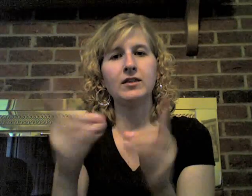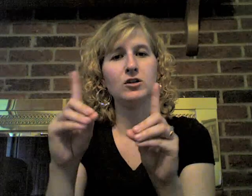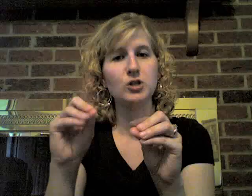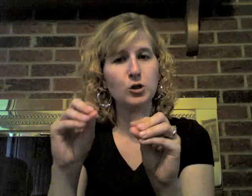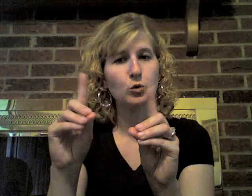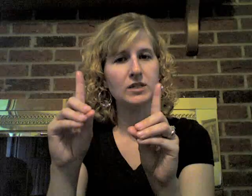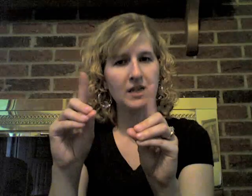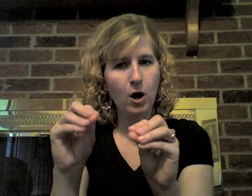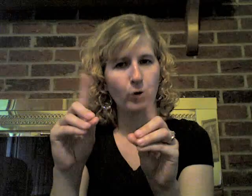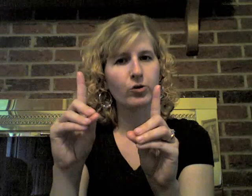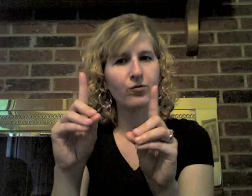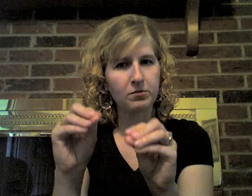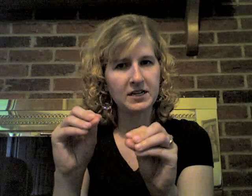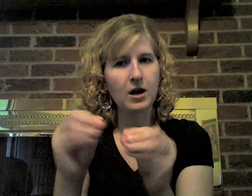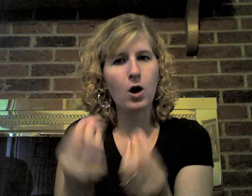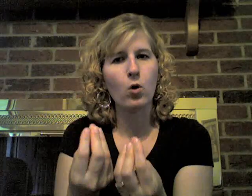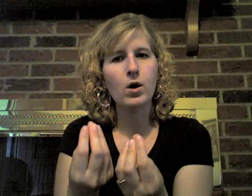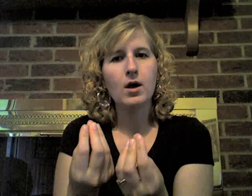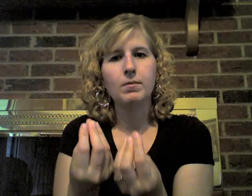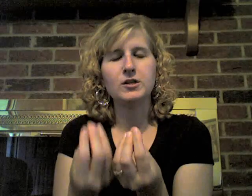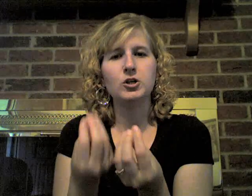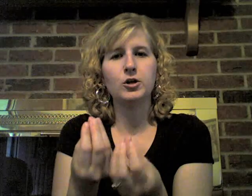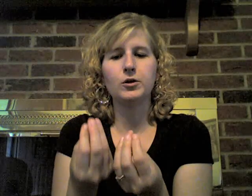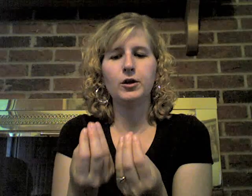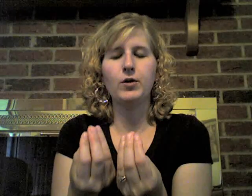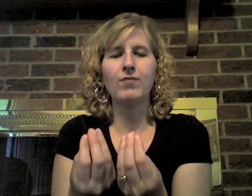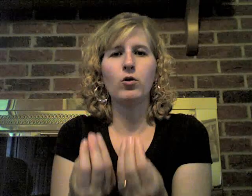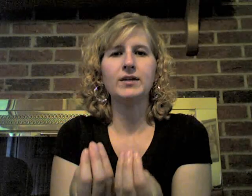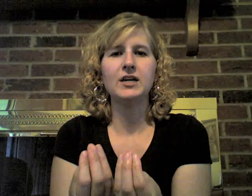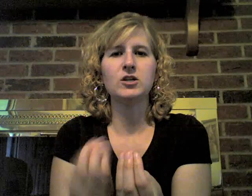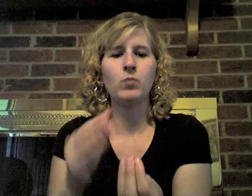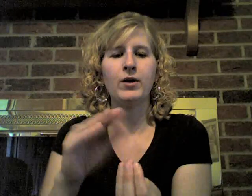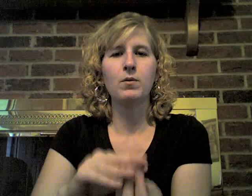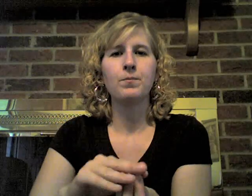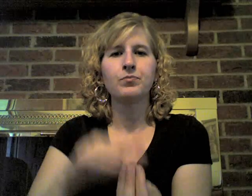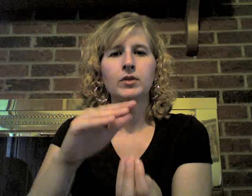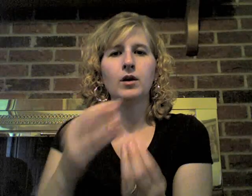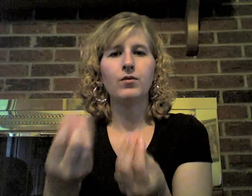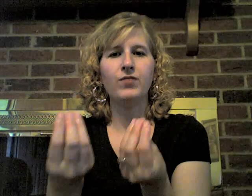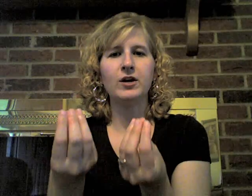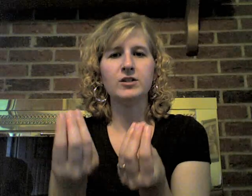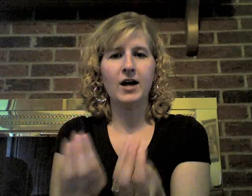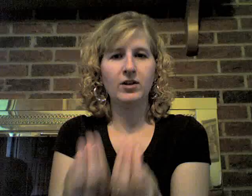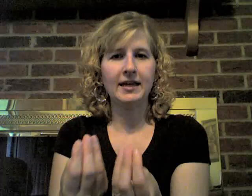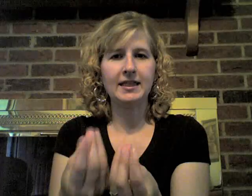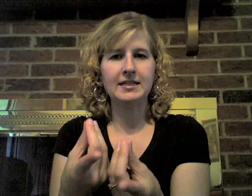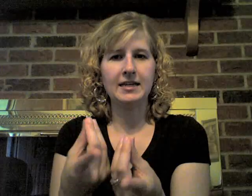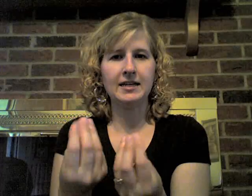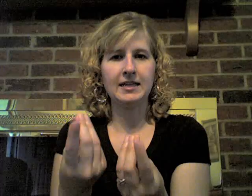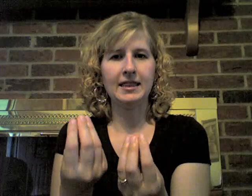the do, D-O. You're going from D to O, but you have the orientation where the fingers are held like this, and it's like